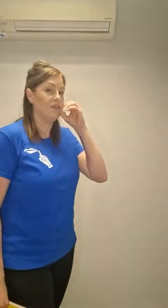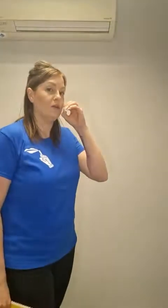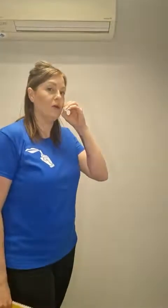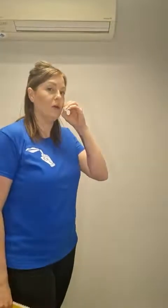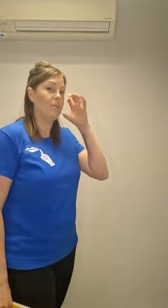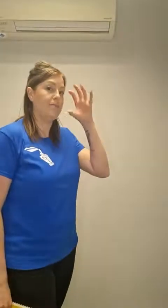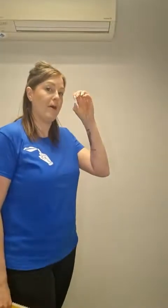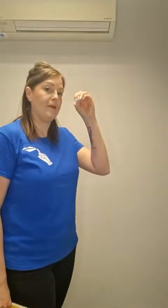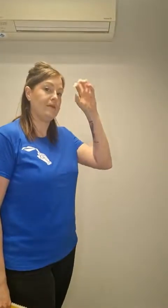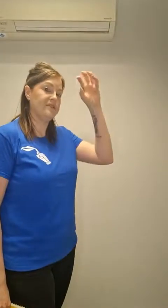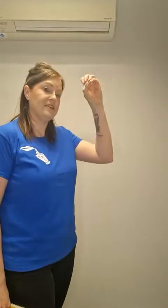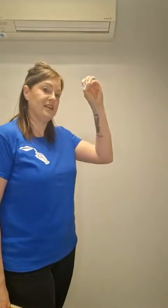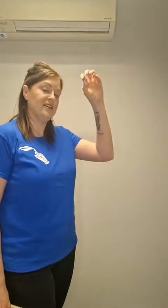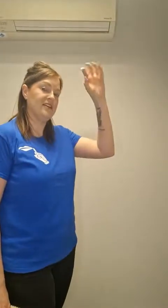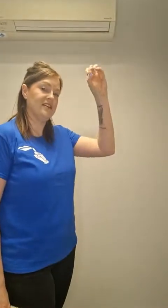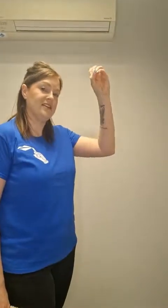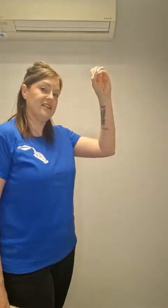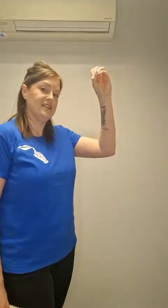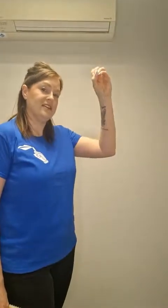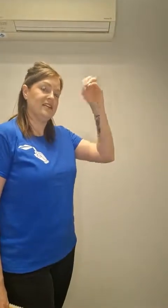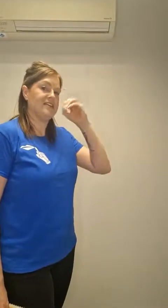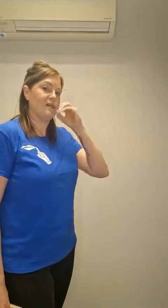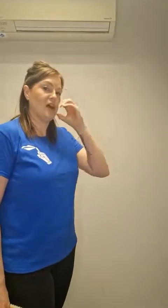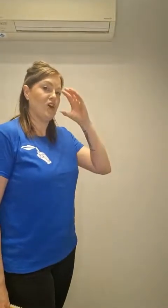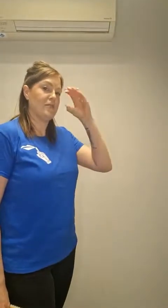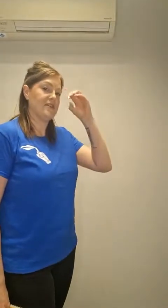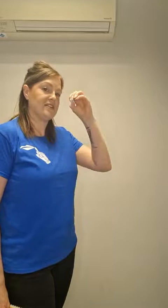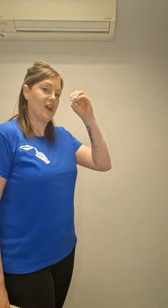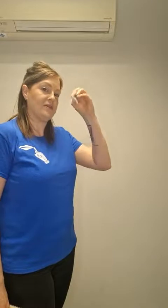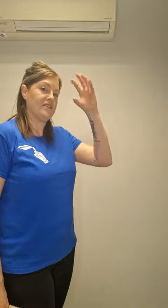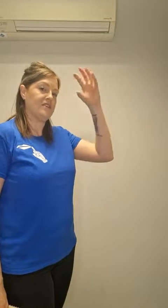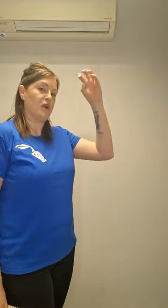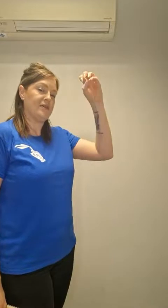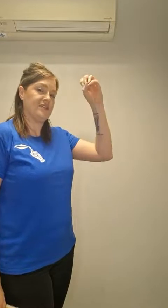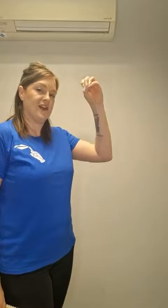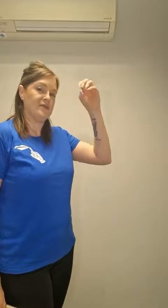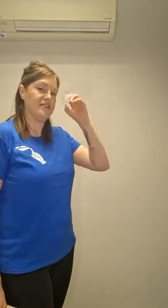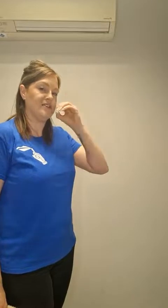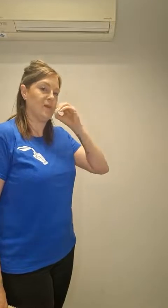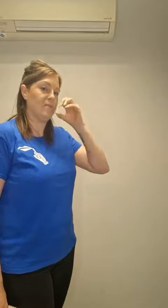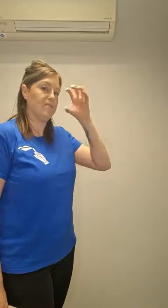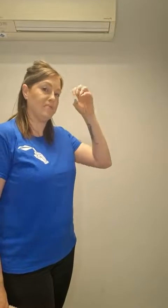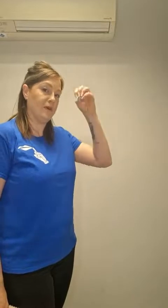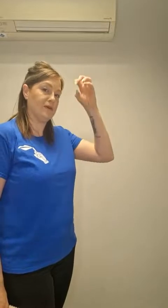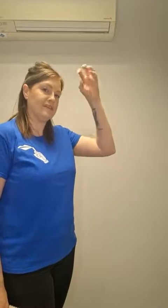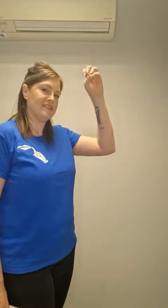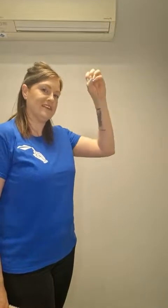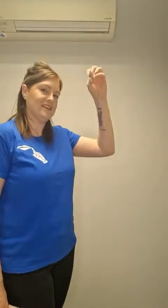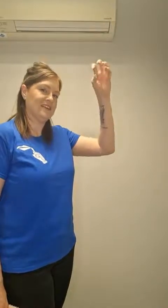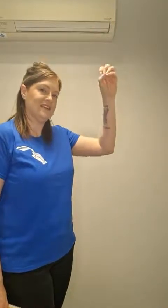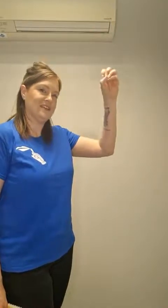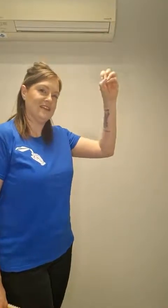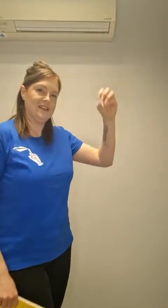for bubbles. So it opens, closes, opens and closes. So bubbles.